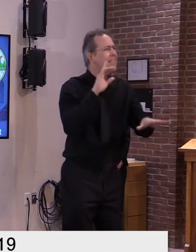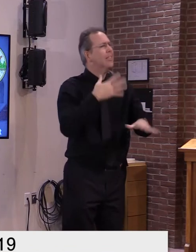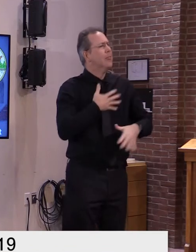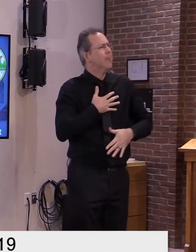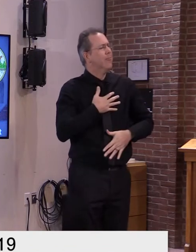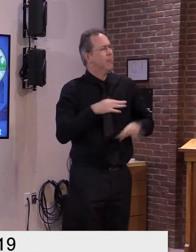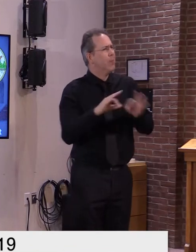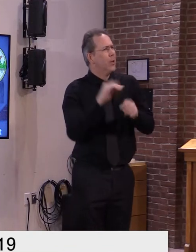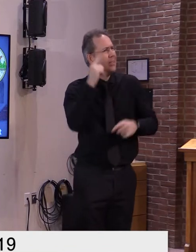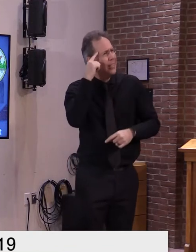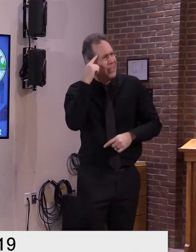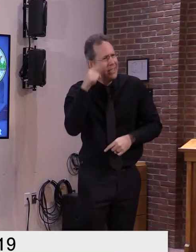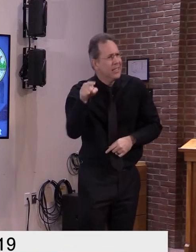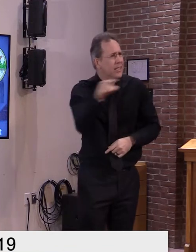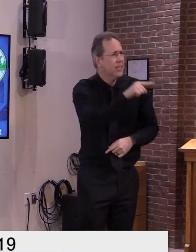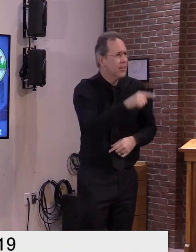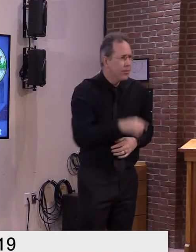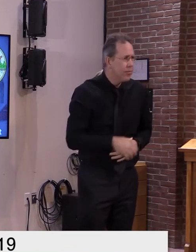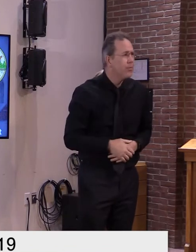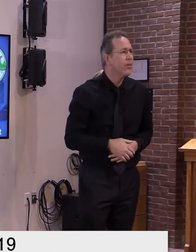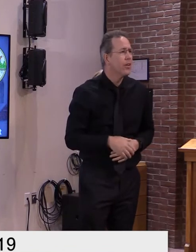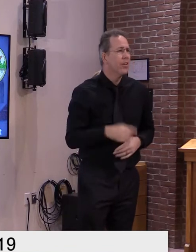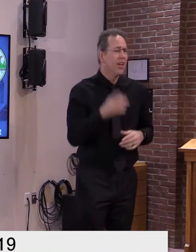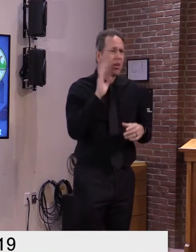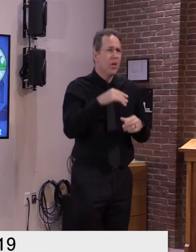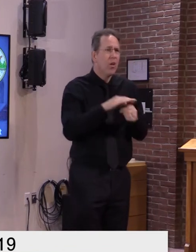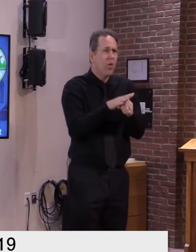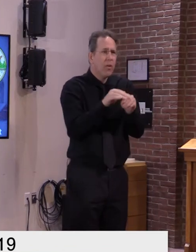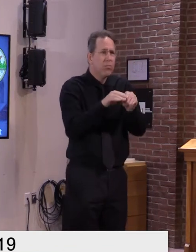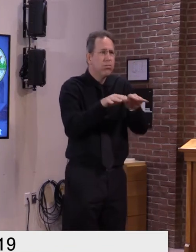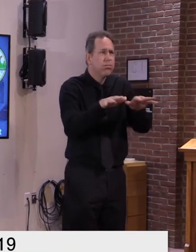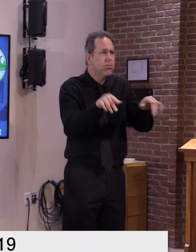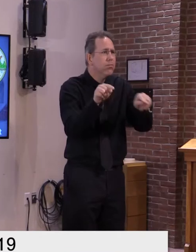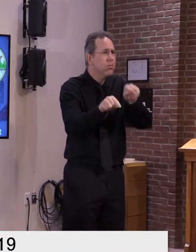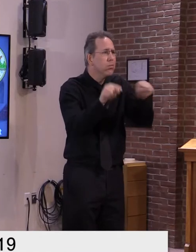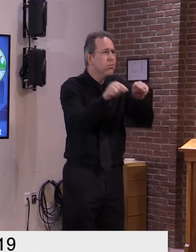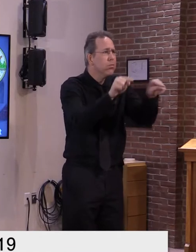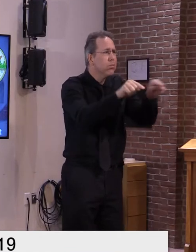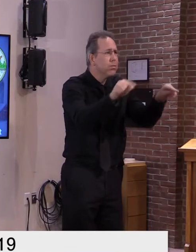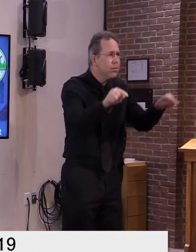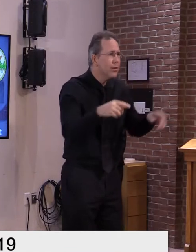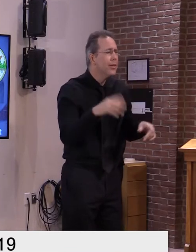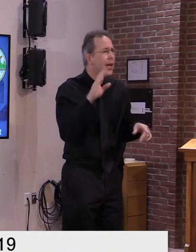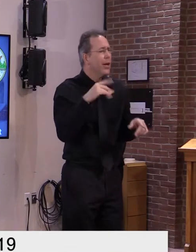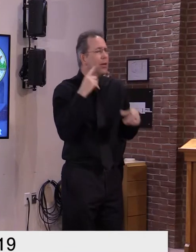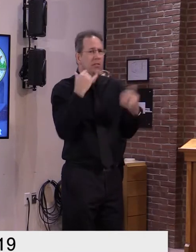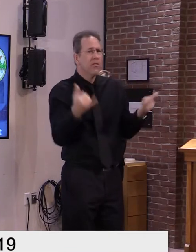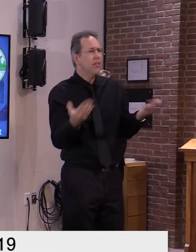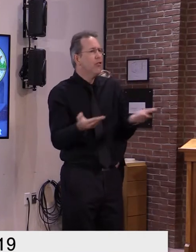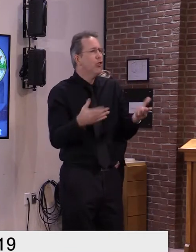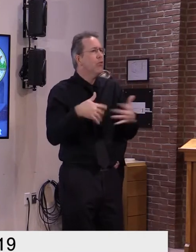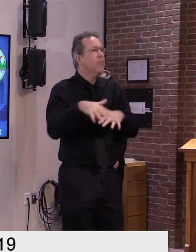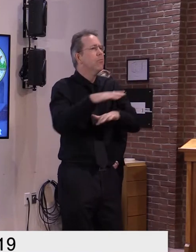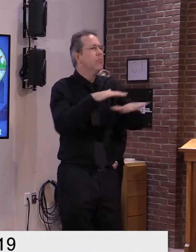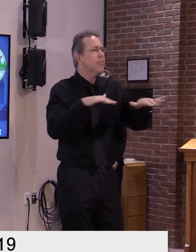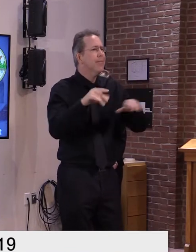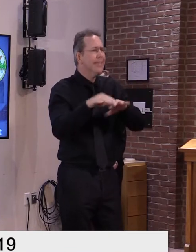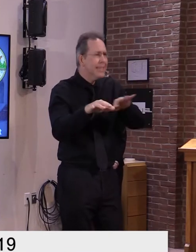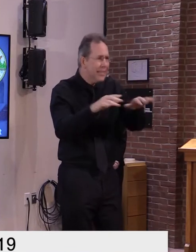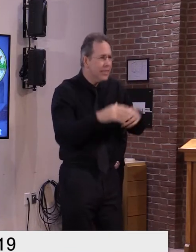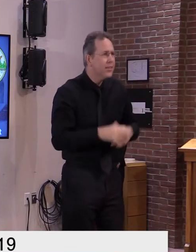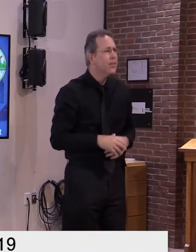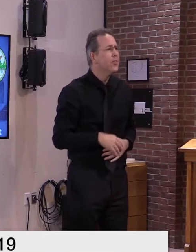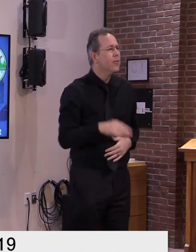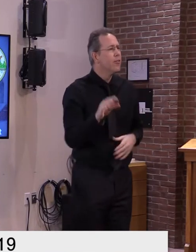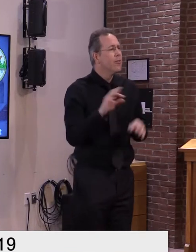spreads, sadly, the more deaths we'll continue to see. This is why we must stay committed to our work and make